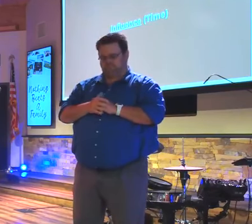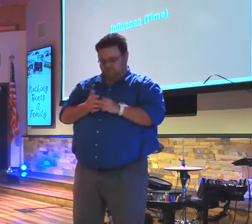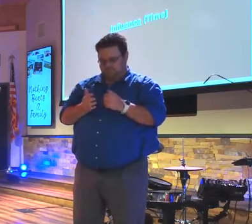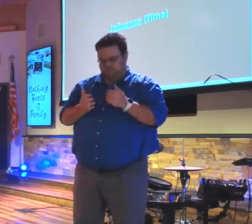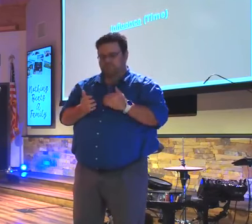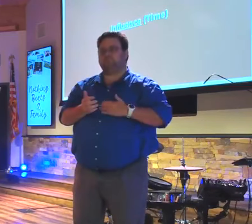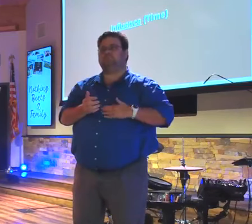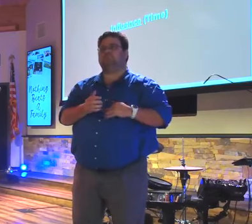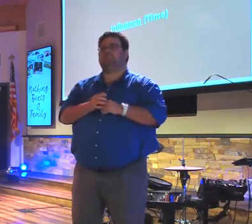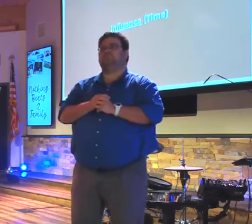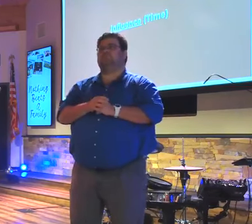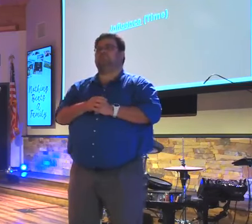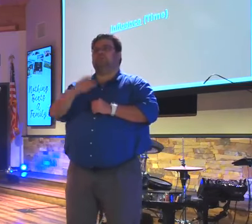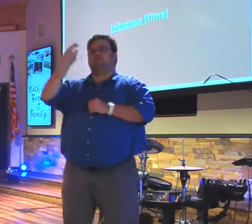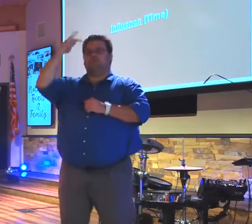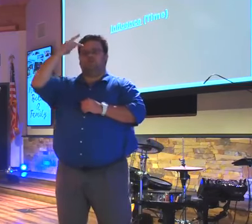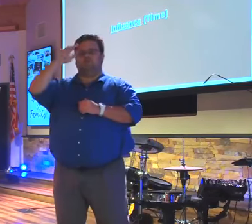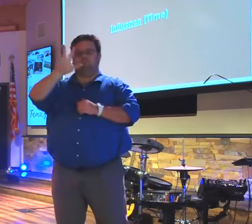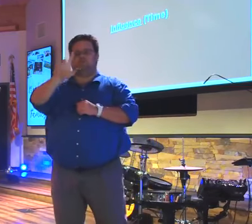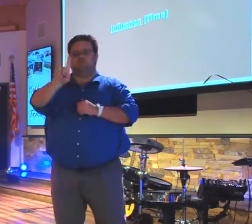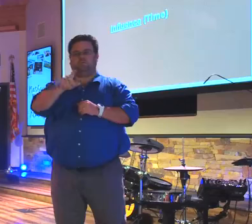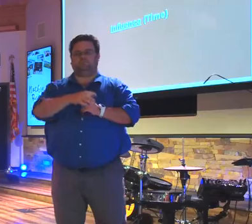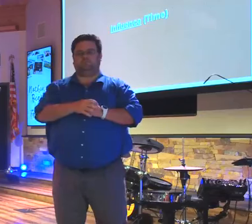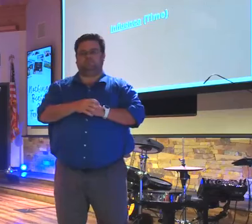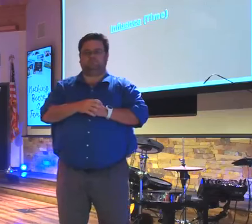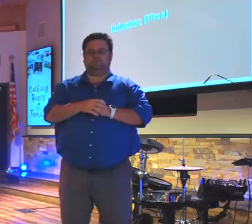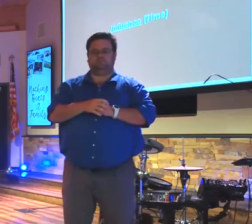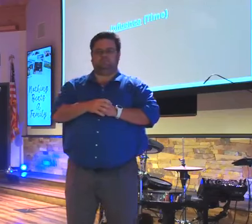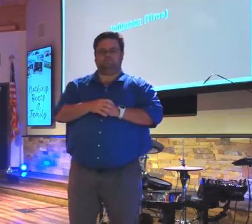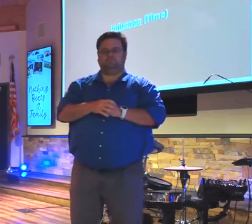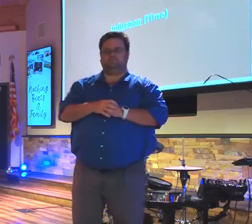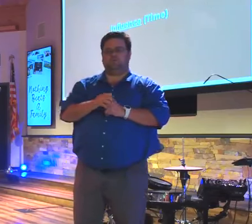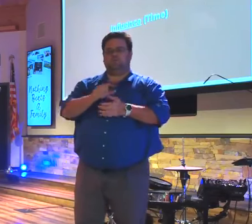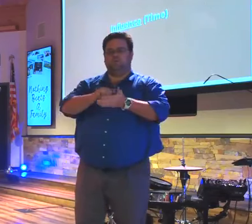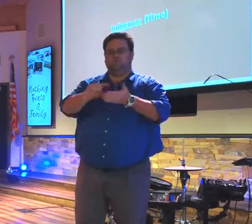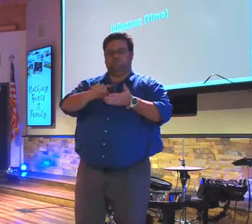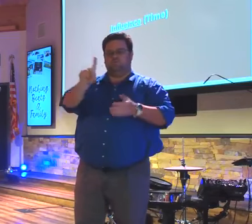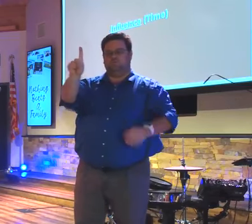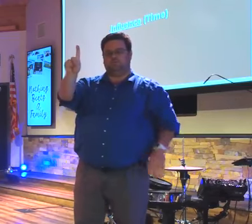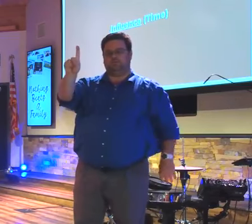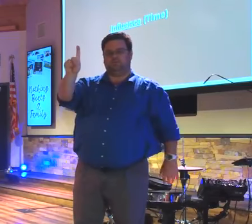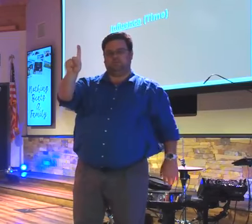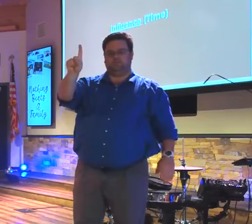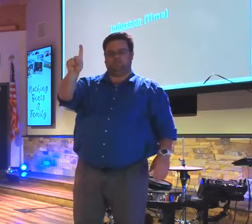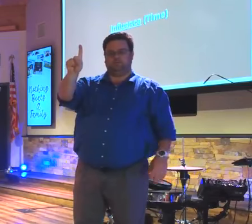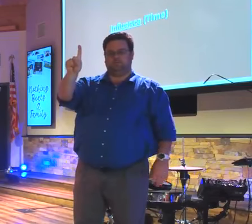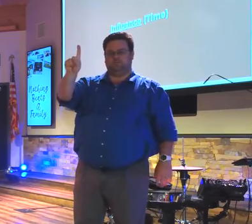All right, Proverbs chapter 31. Look at verse number 1.